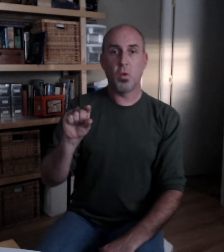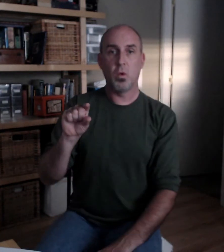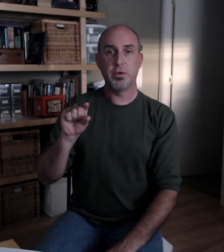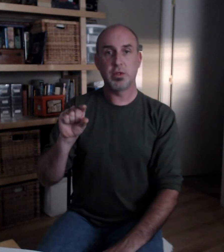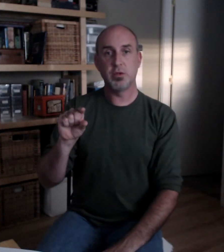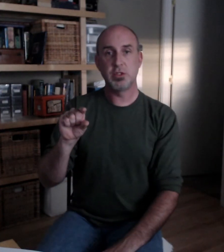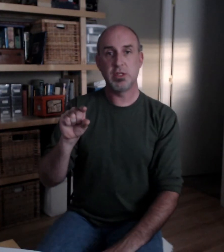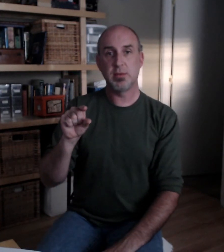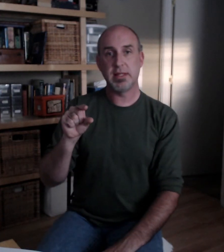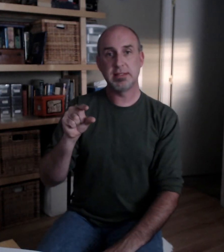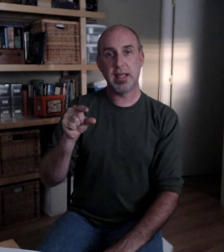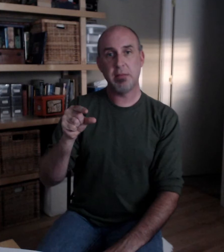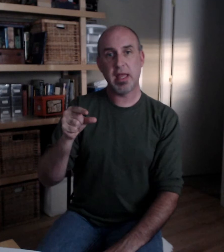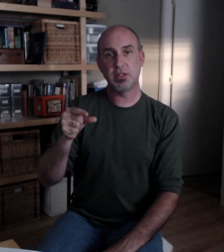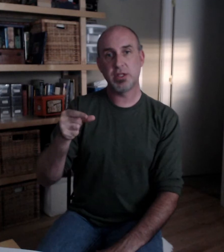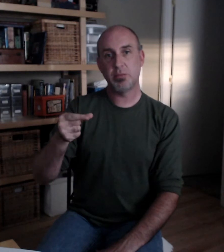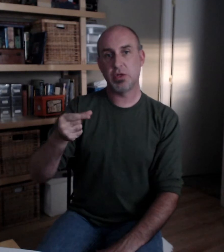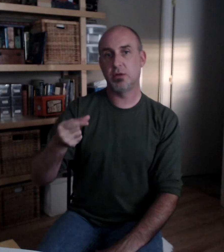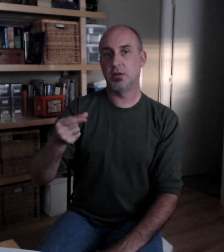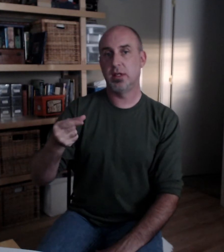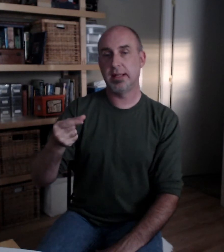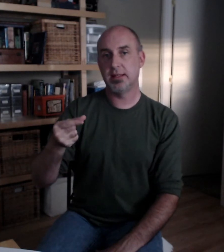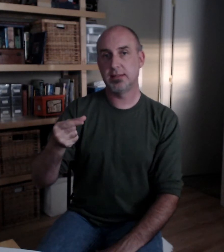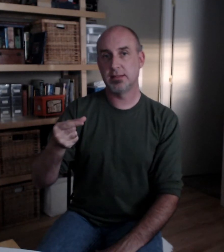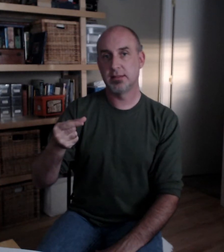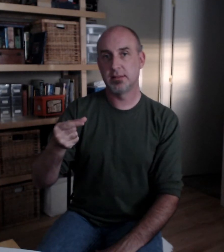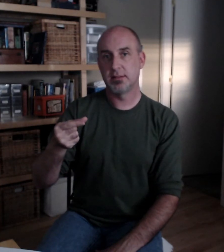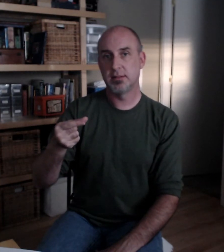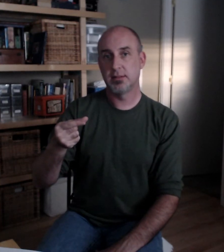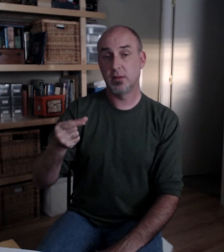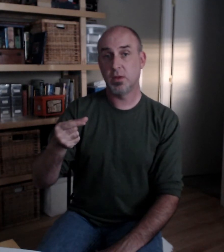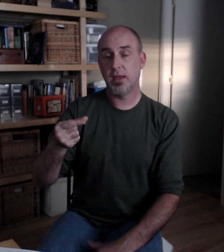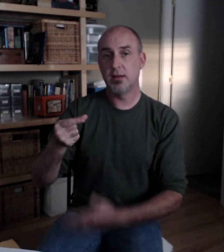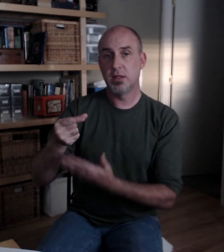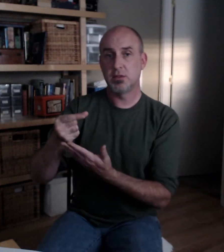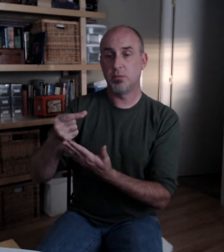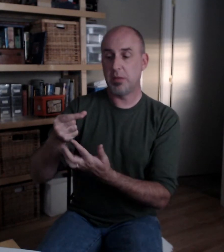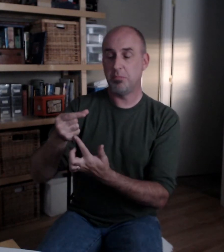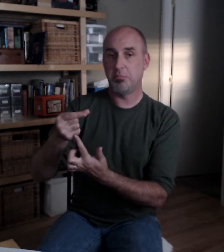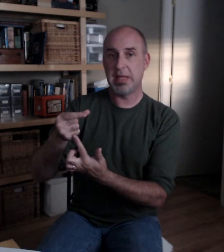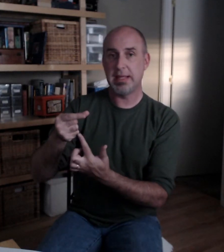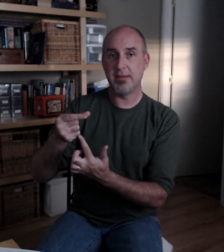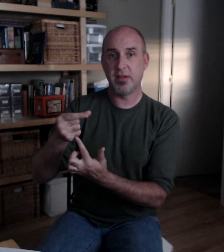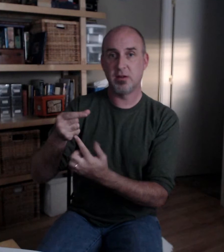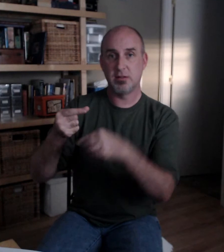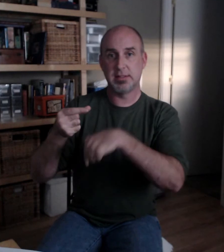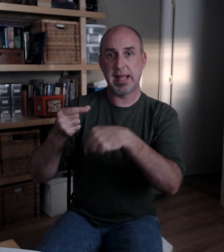Or you can do a G with that same hand shape turned like this. Okay? So my pinky finger is